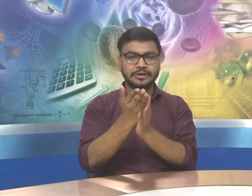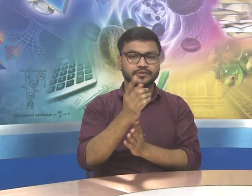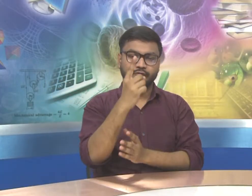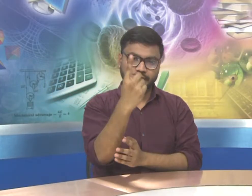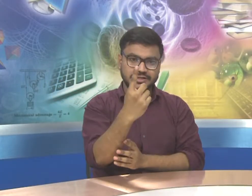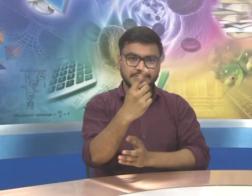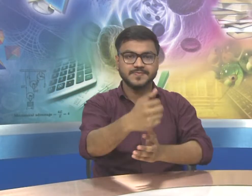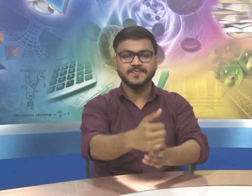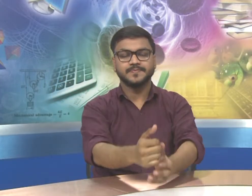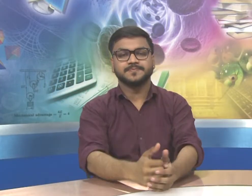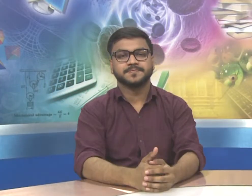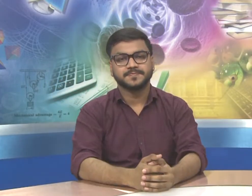Part 1.